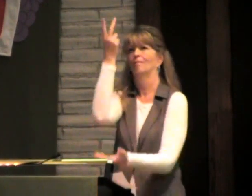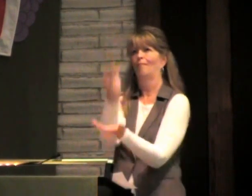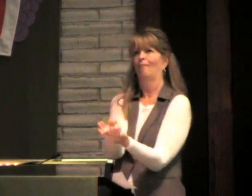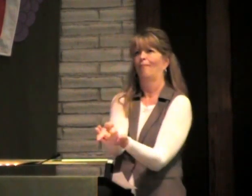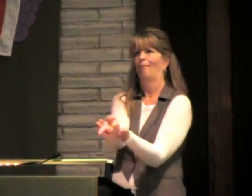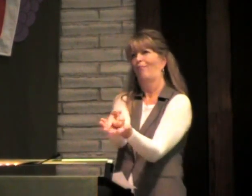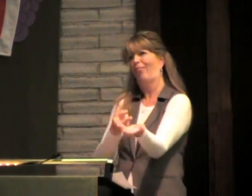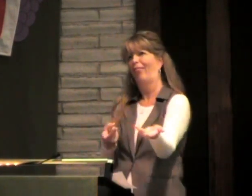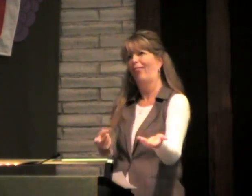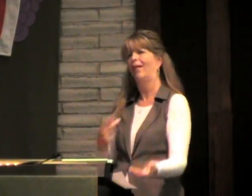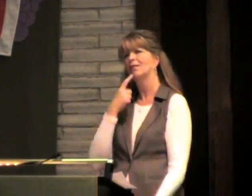myself,